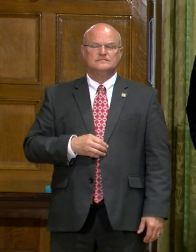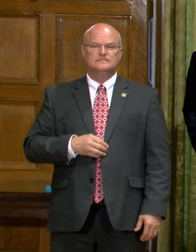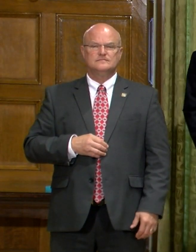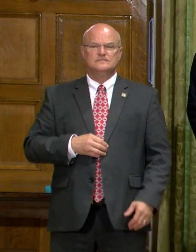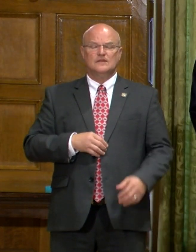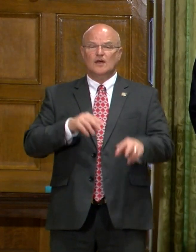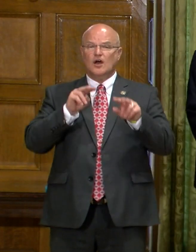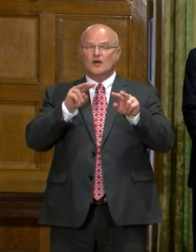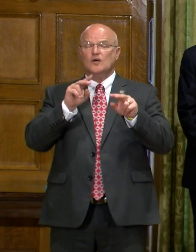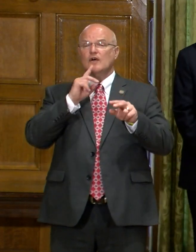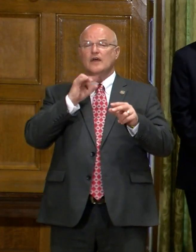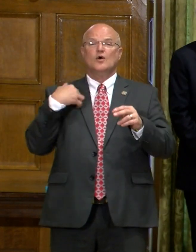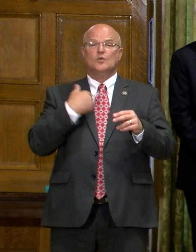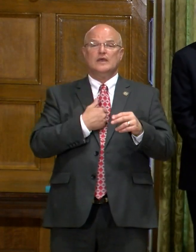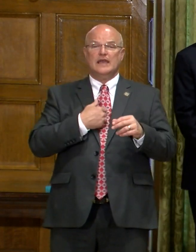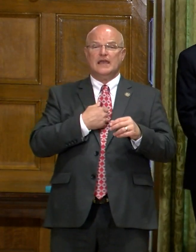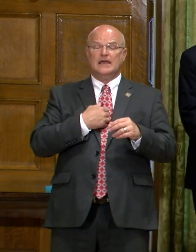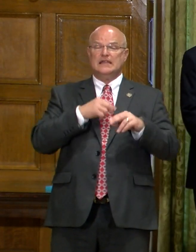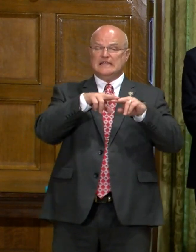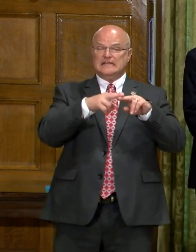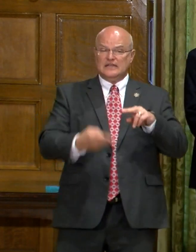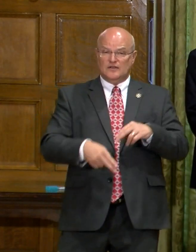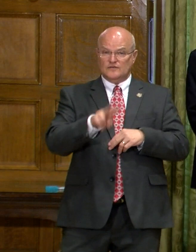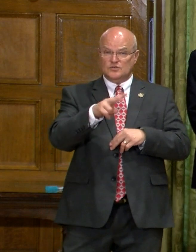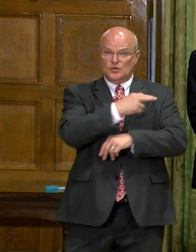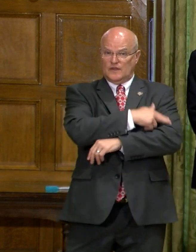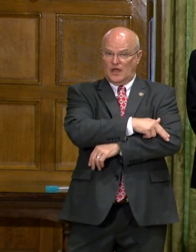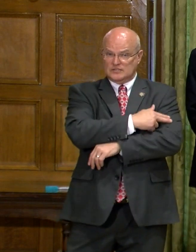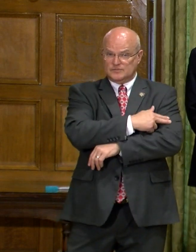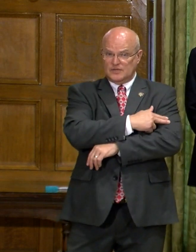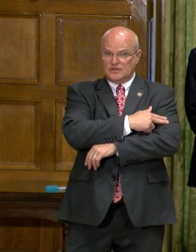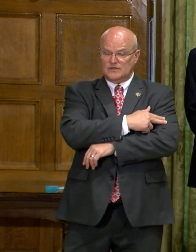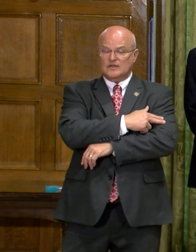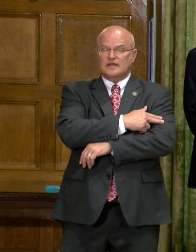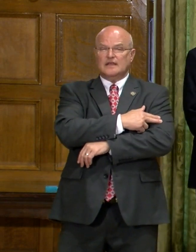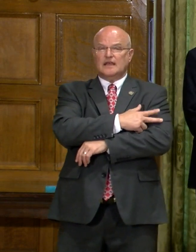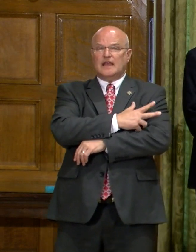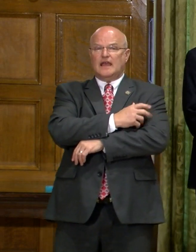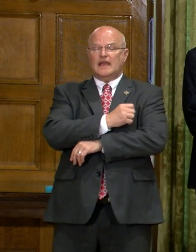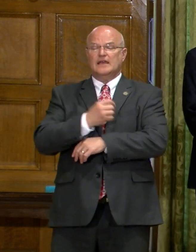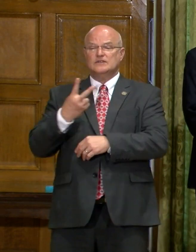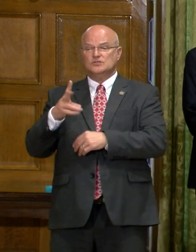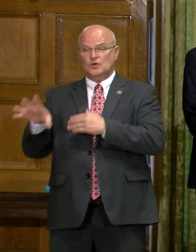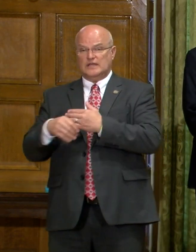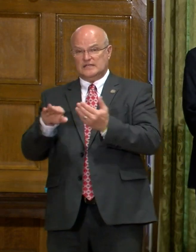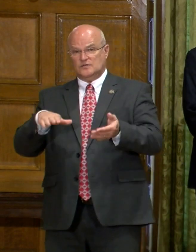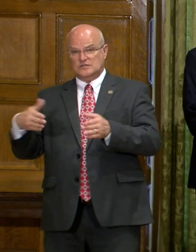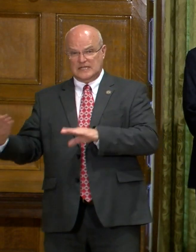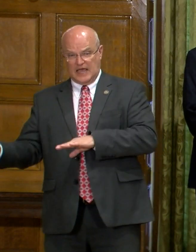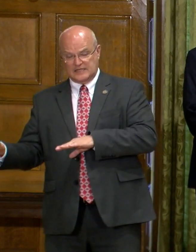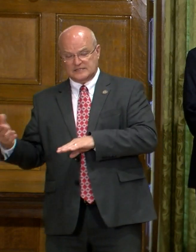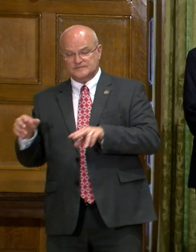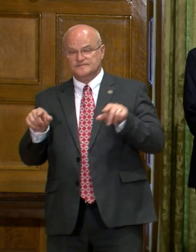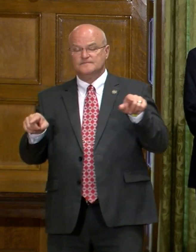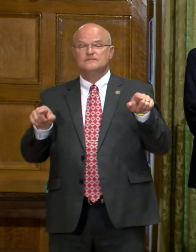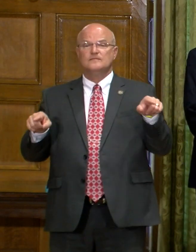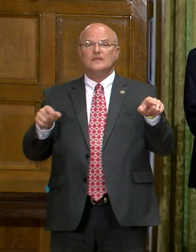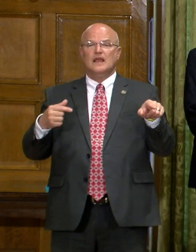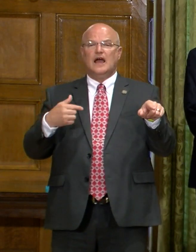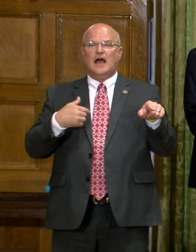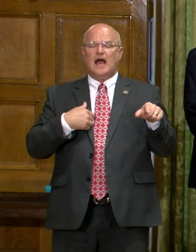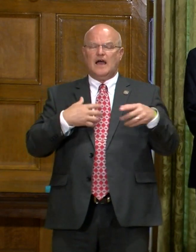The observation was that we had a net decrease of 2 in hospitalizations and 2 additional deaths.